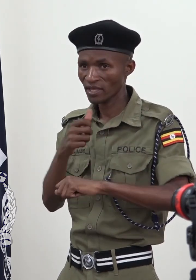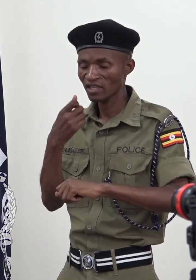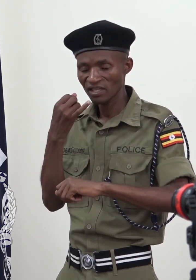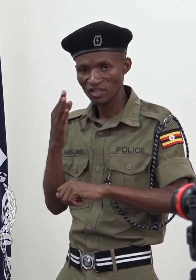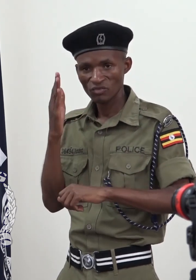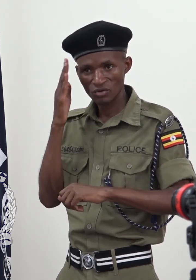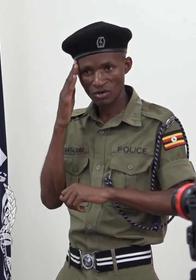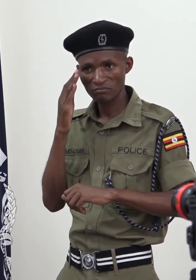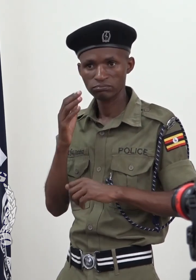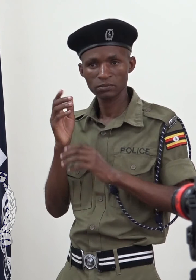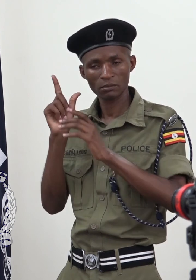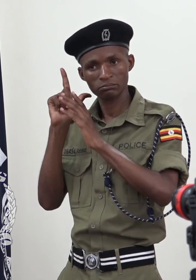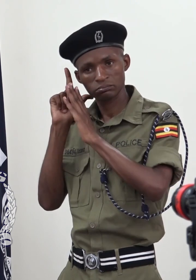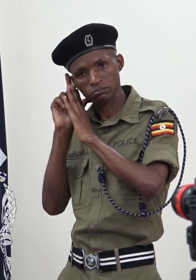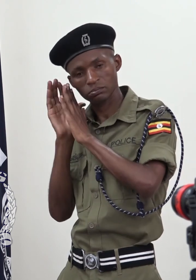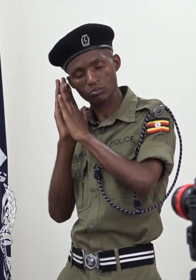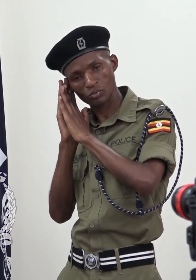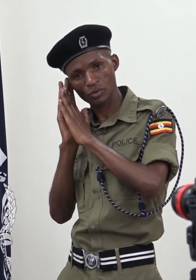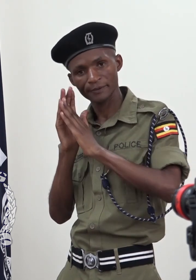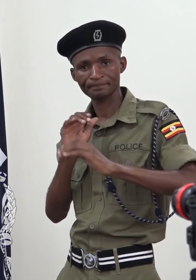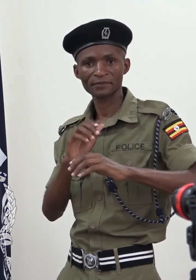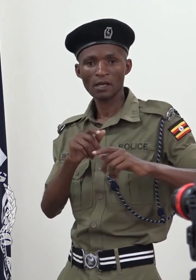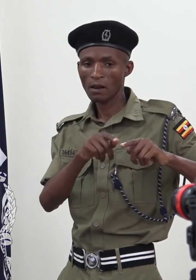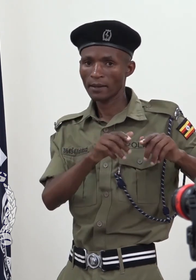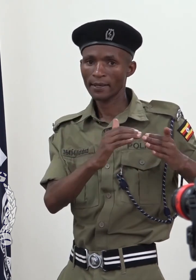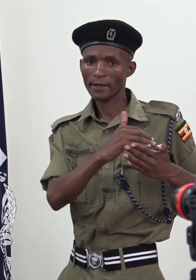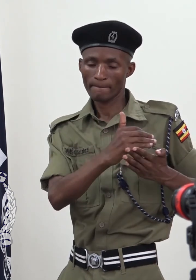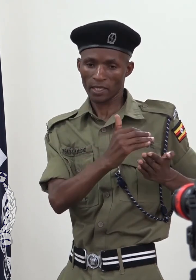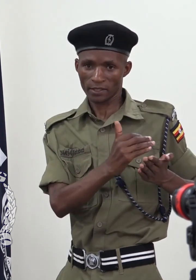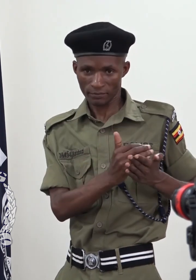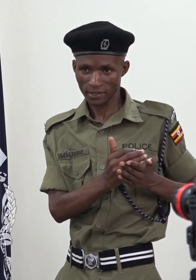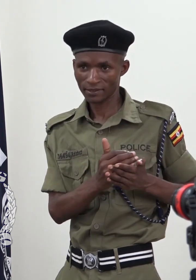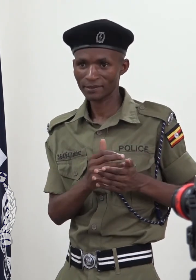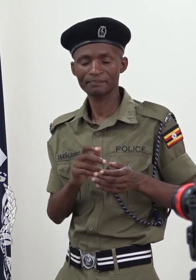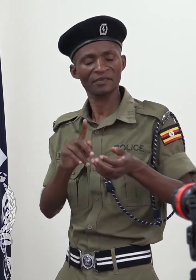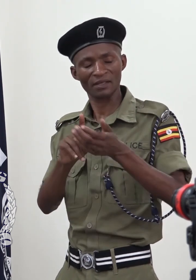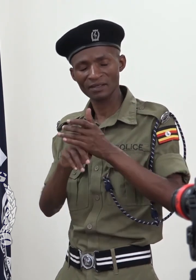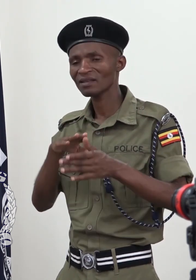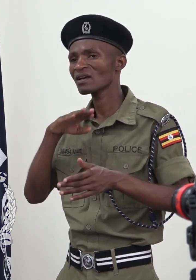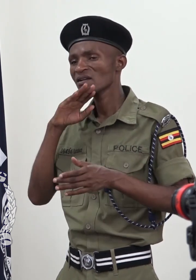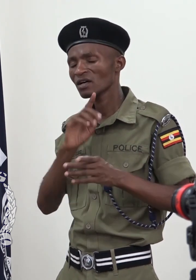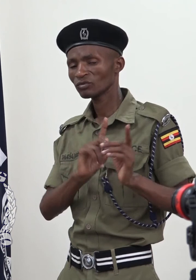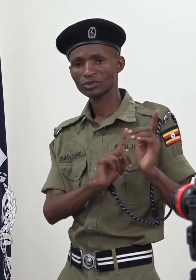to invest more in security and have a number of guards.